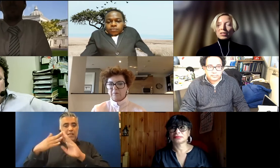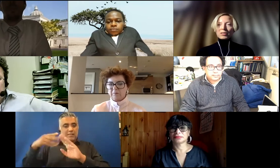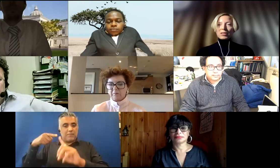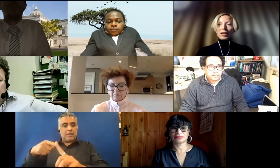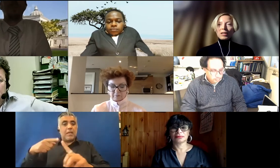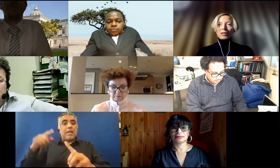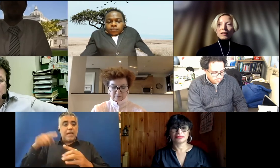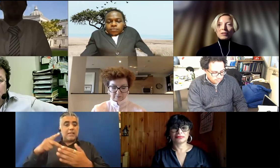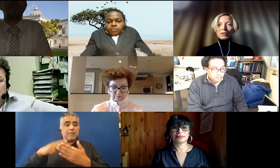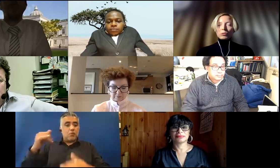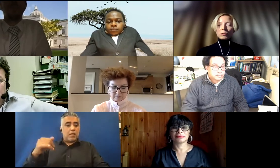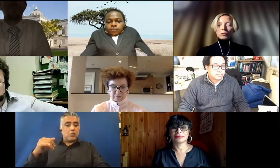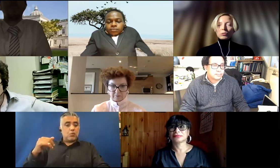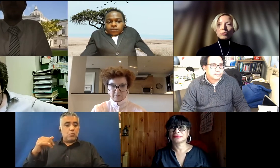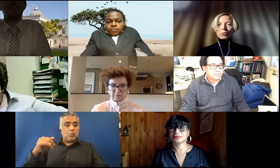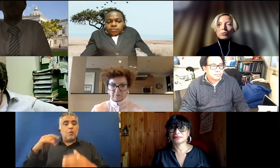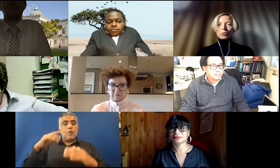This project is dedicated to